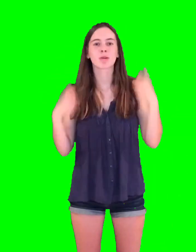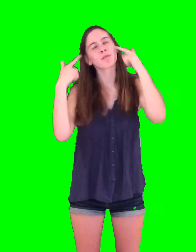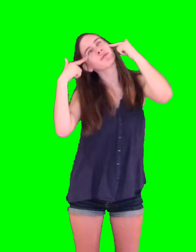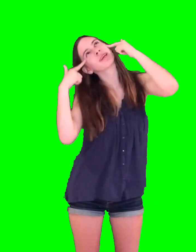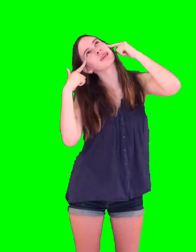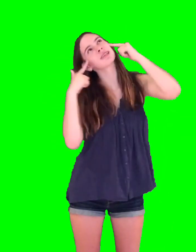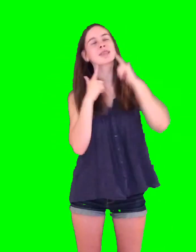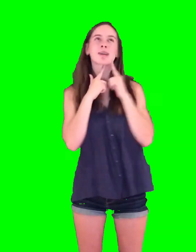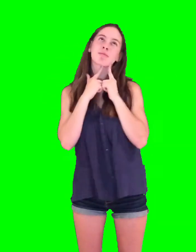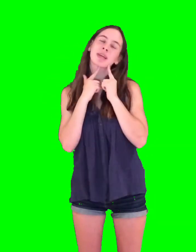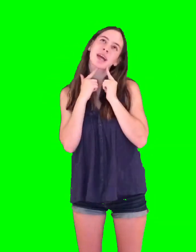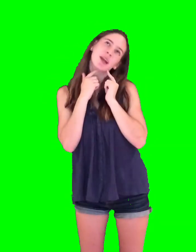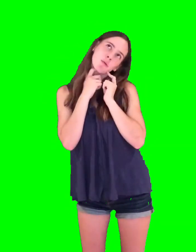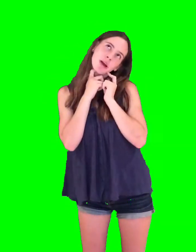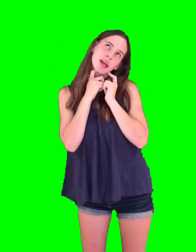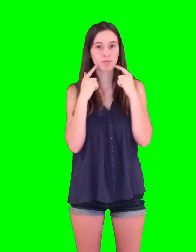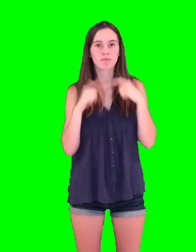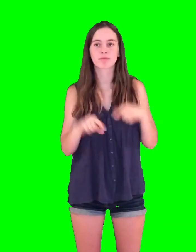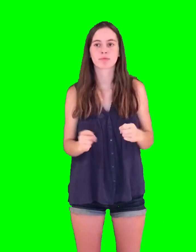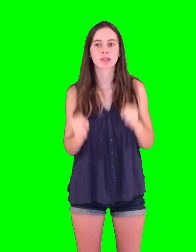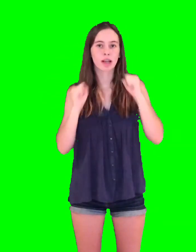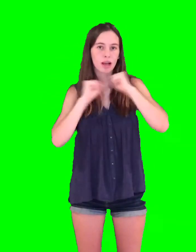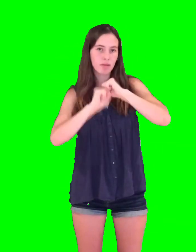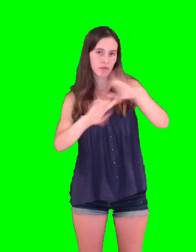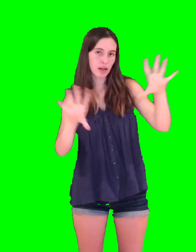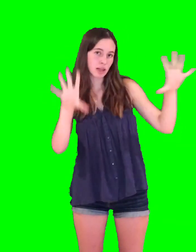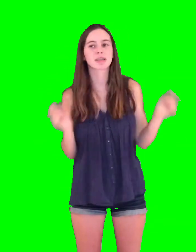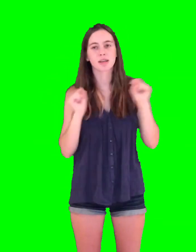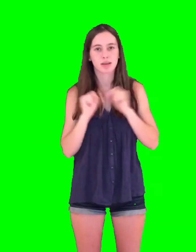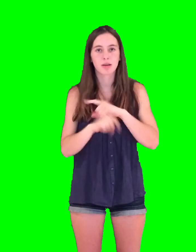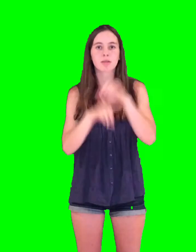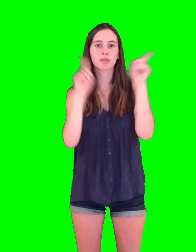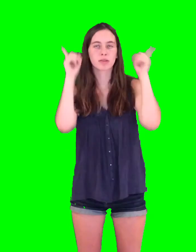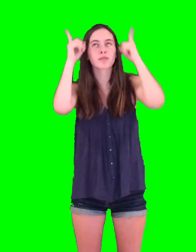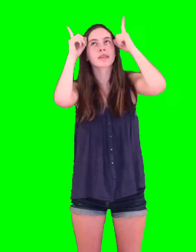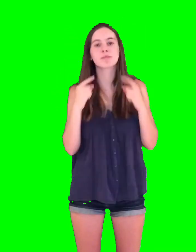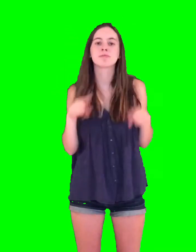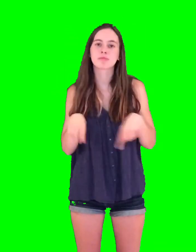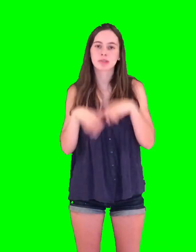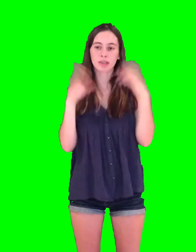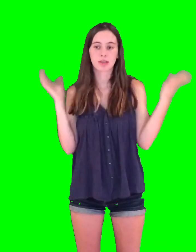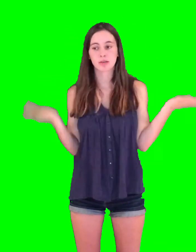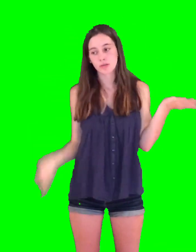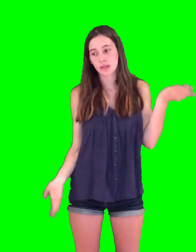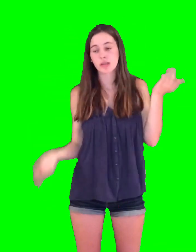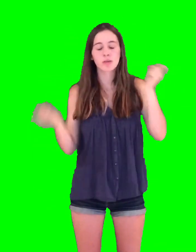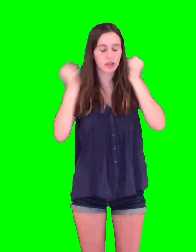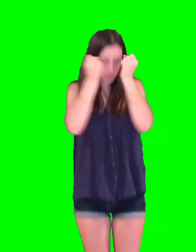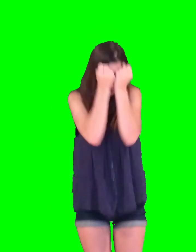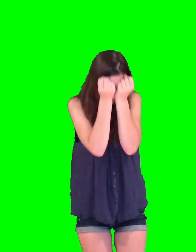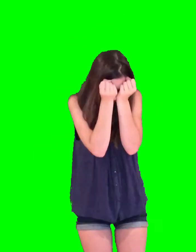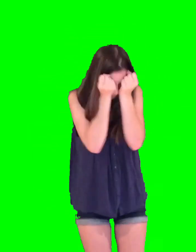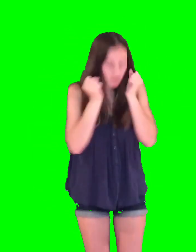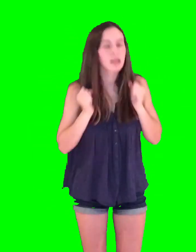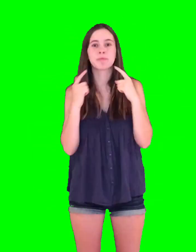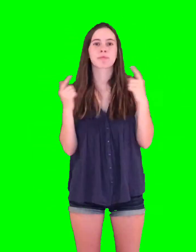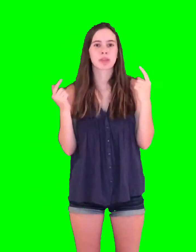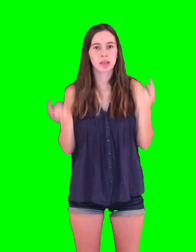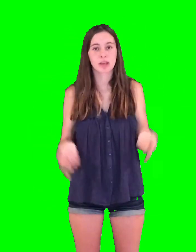one can be just like me anyway, just like magic, I'll be flying free, I'ma disappear when they come for me, I'll keep